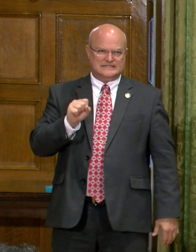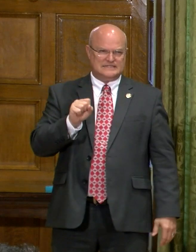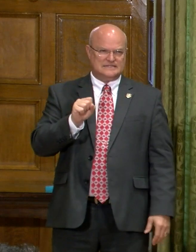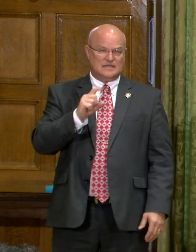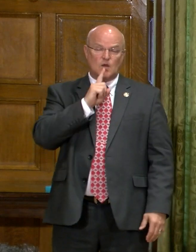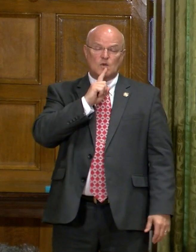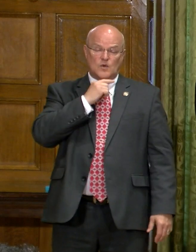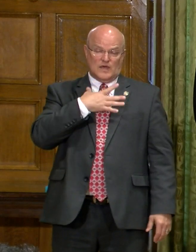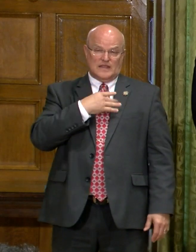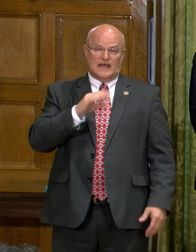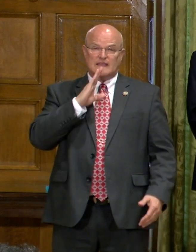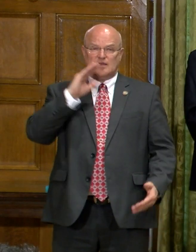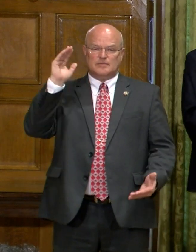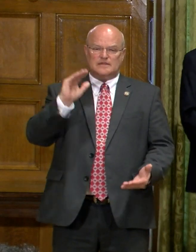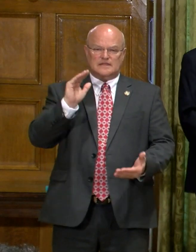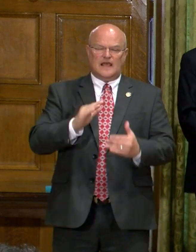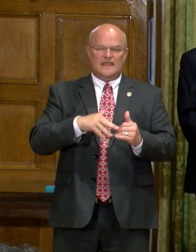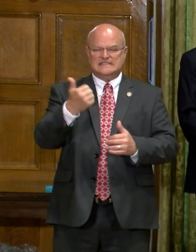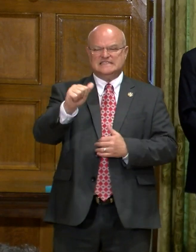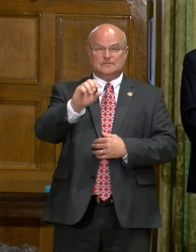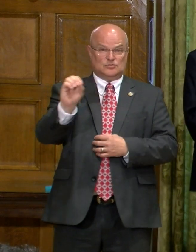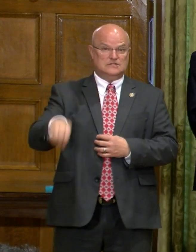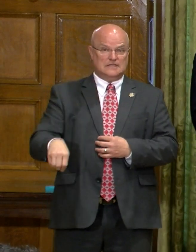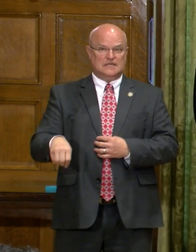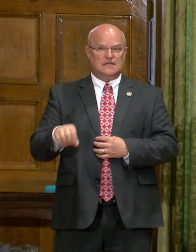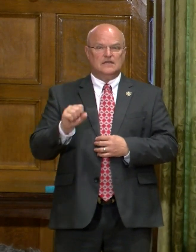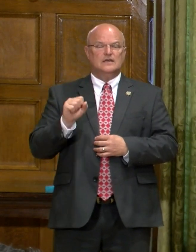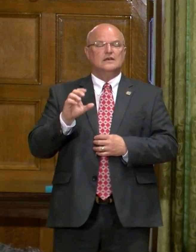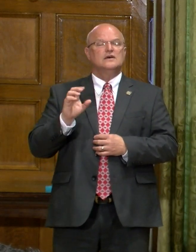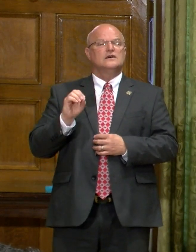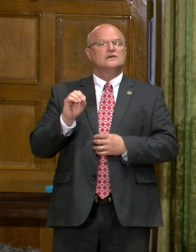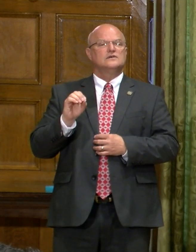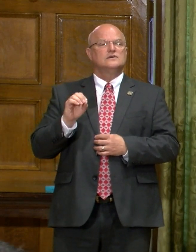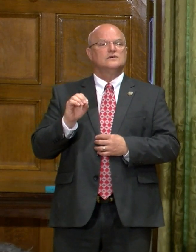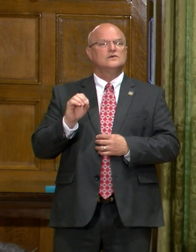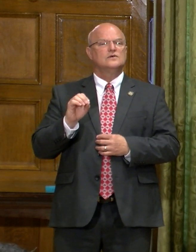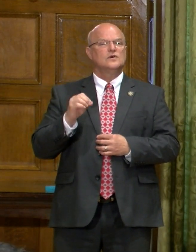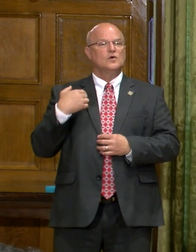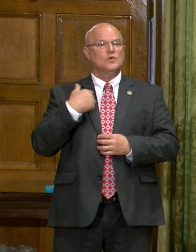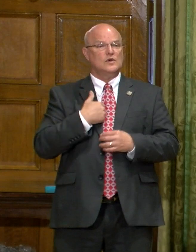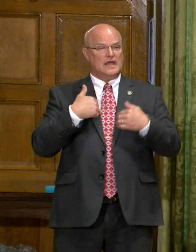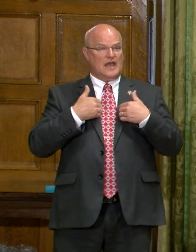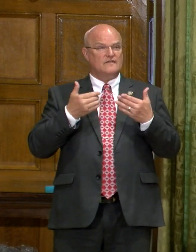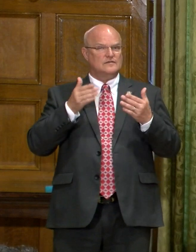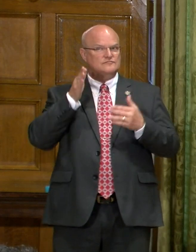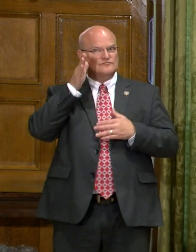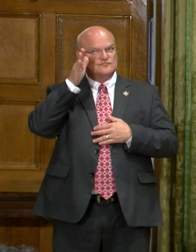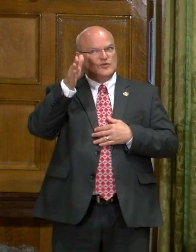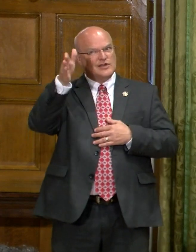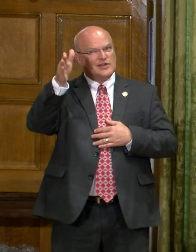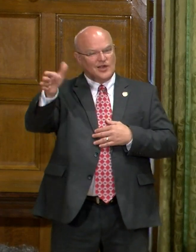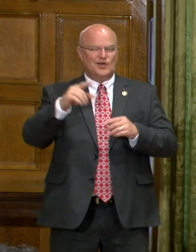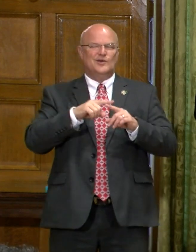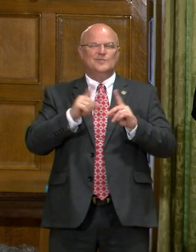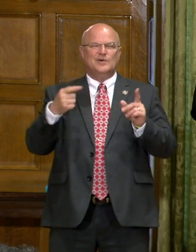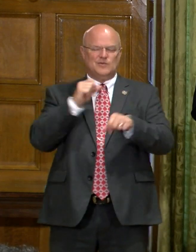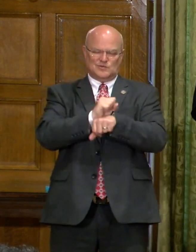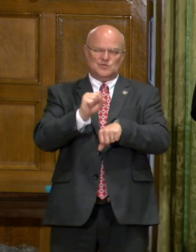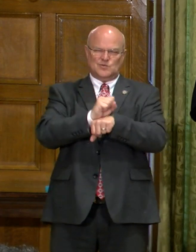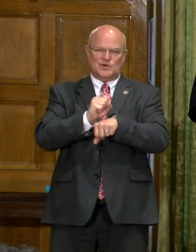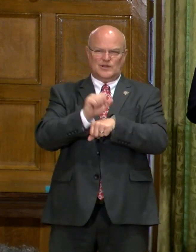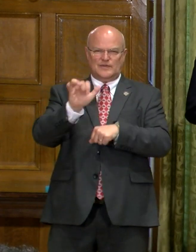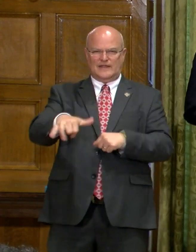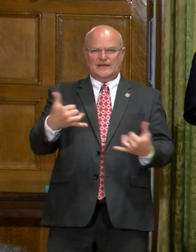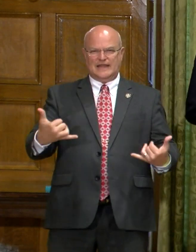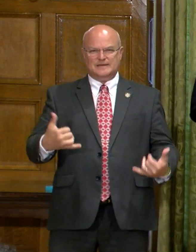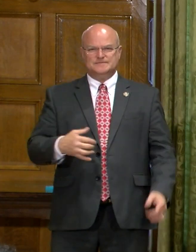I really would like that to be down to less than 10%. So we have a ways to go, but we're working on